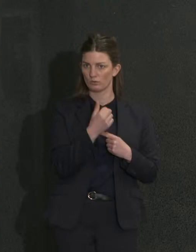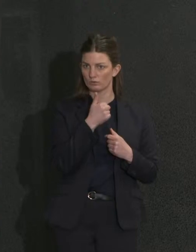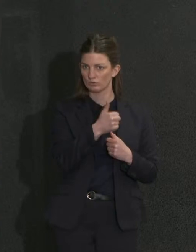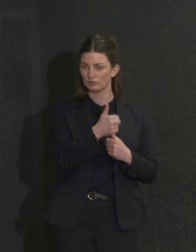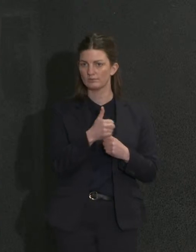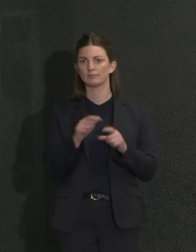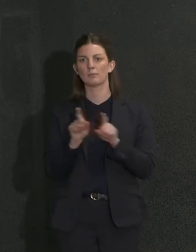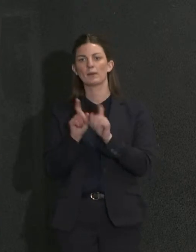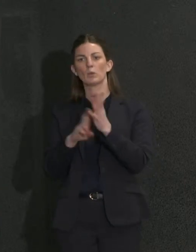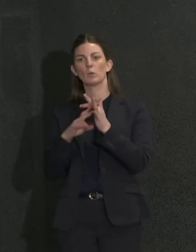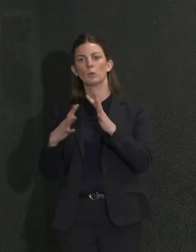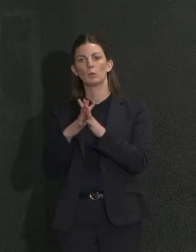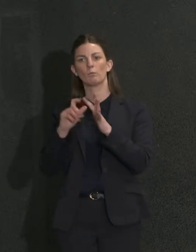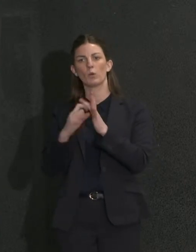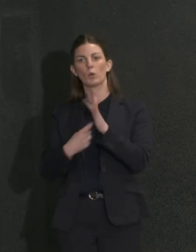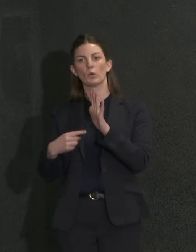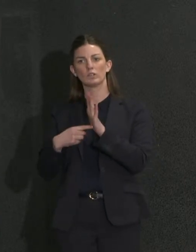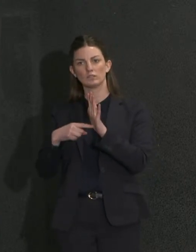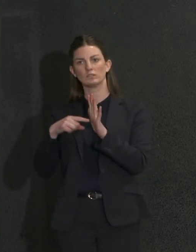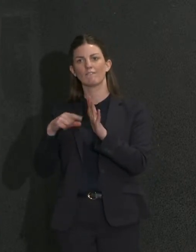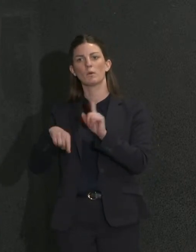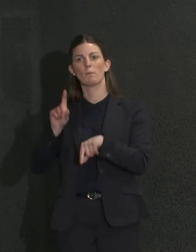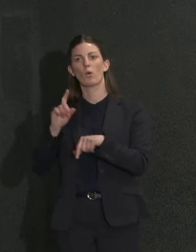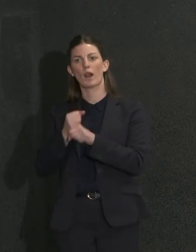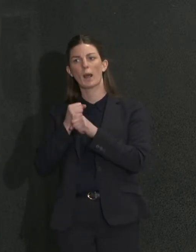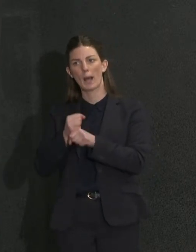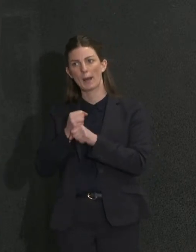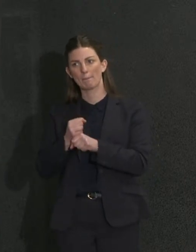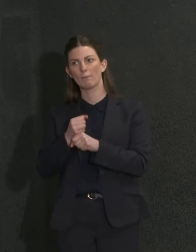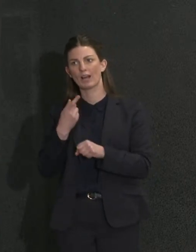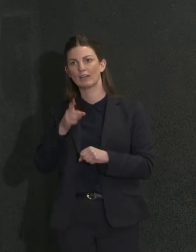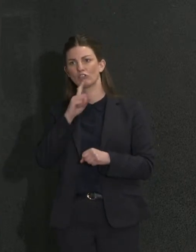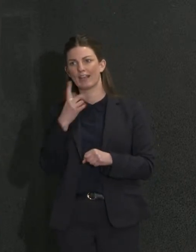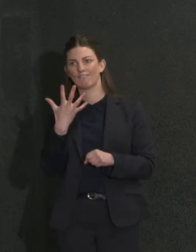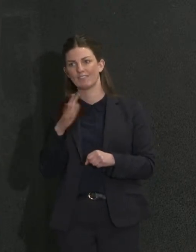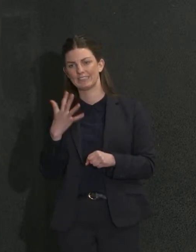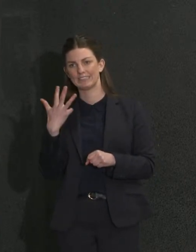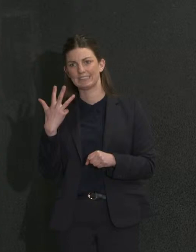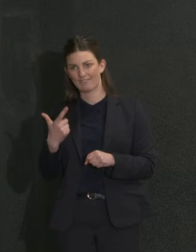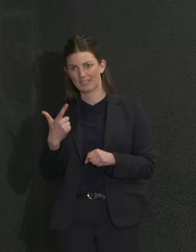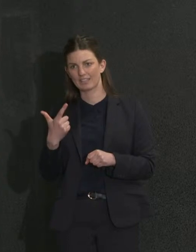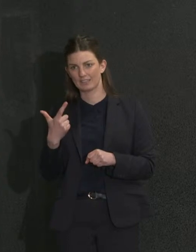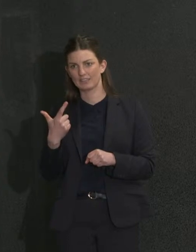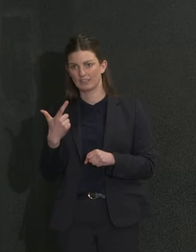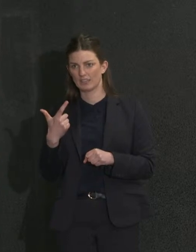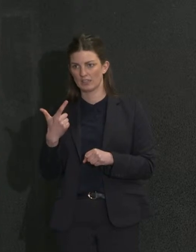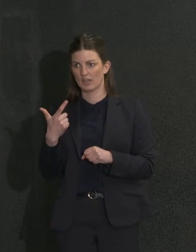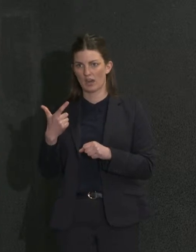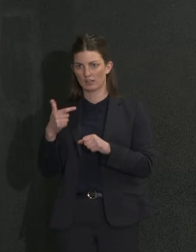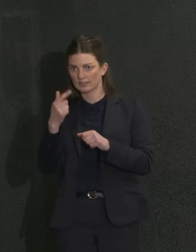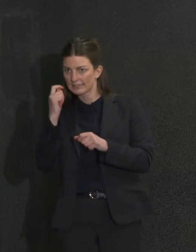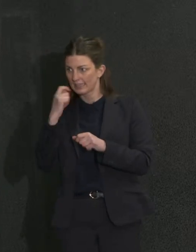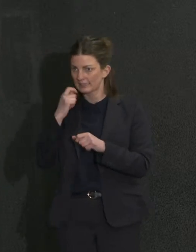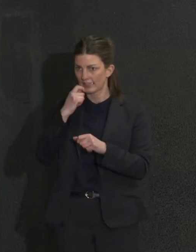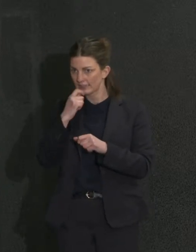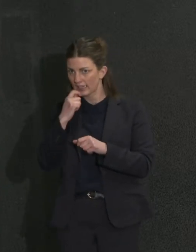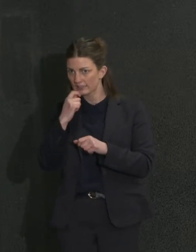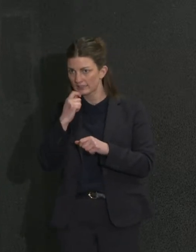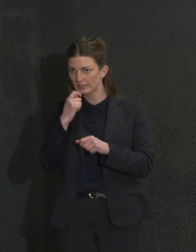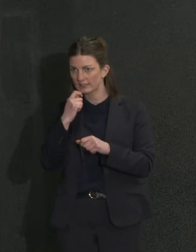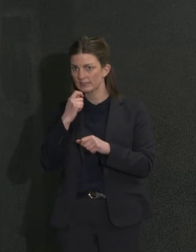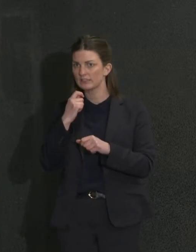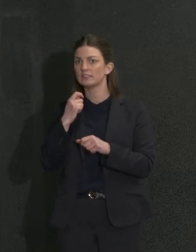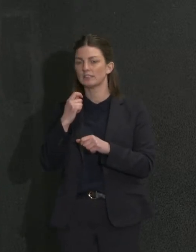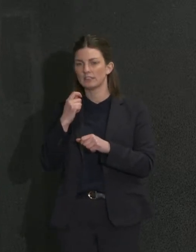with 157 primary close contacts, 3/4 of them have returned a negative test result, and of course one positive that I referred